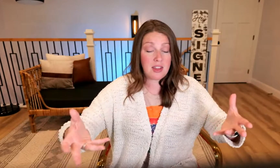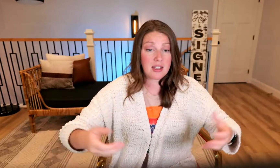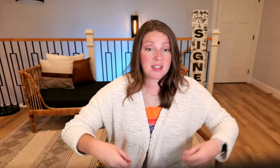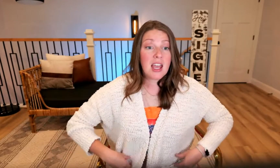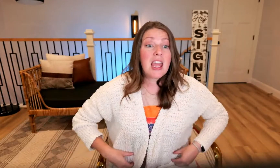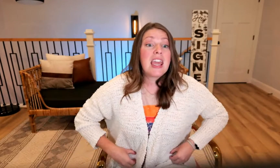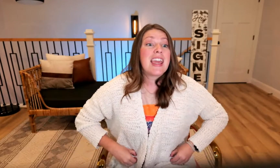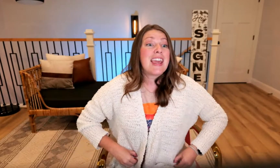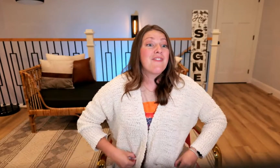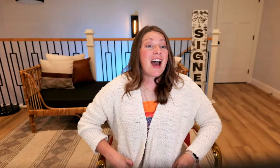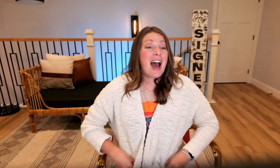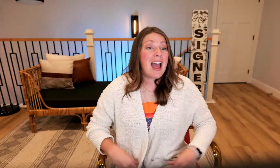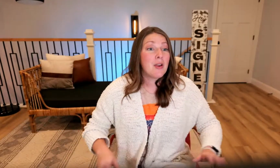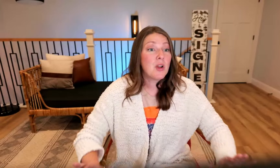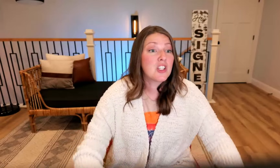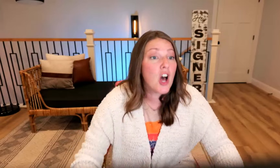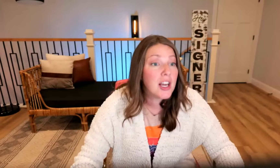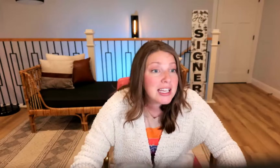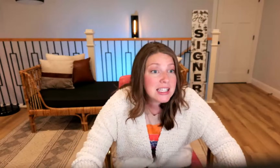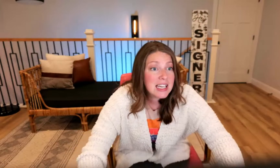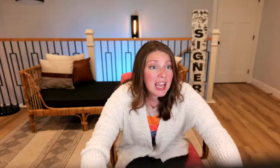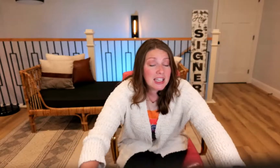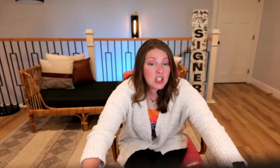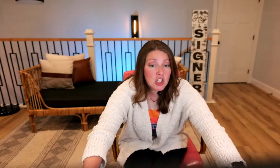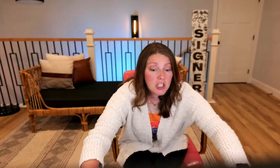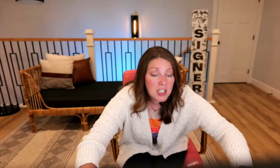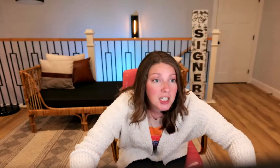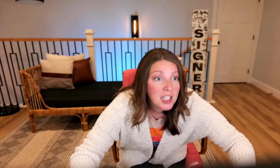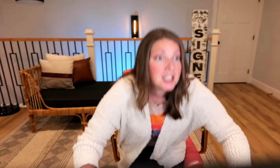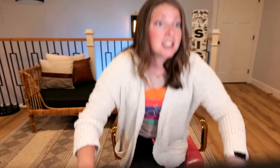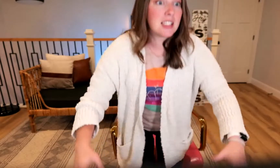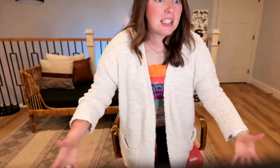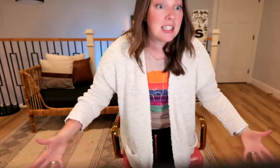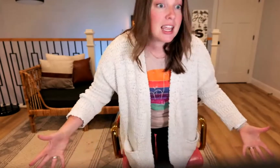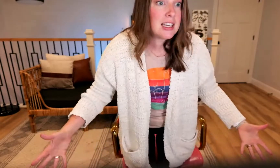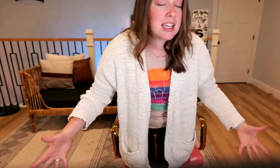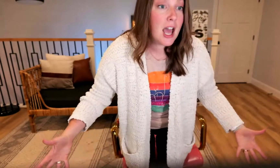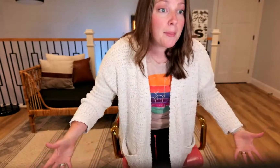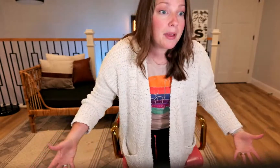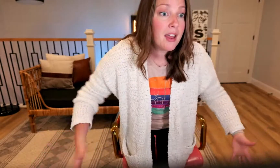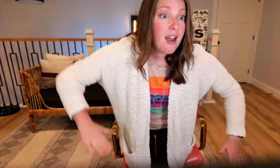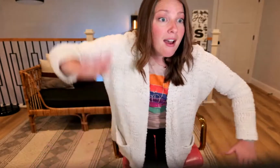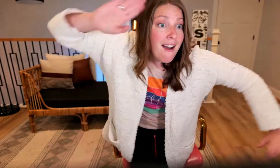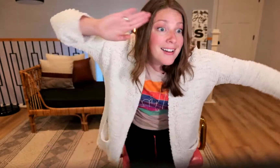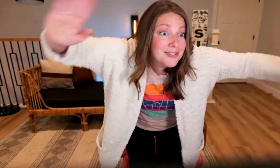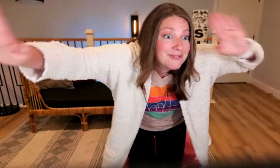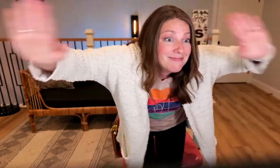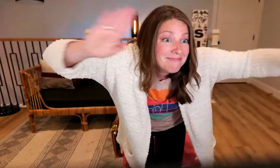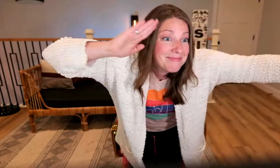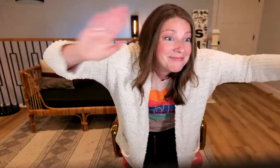this. If I was on a stage, standing up,